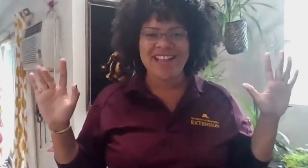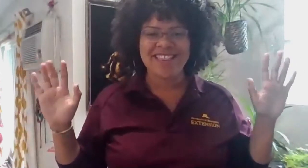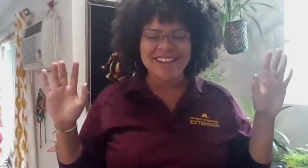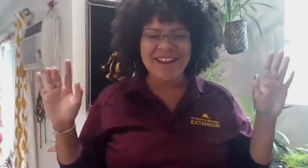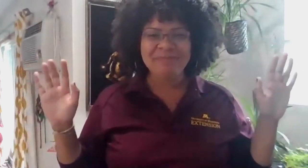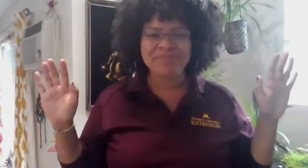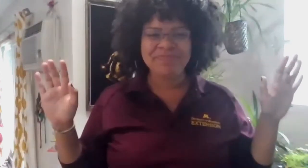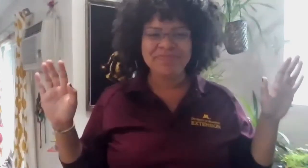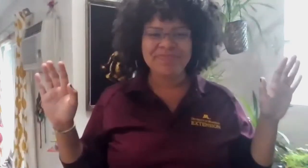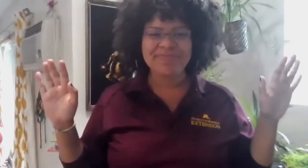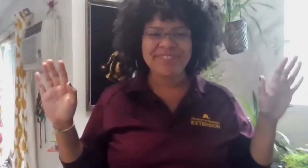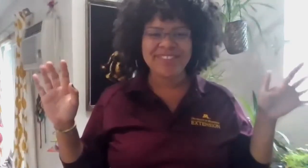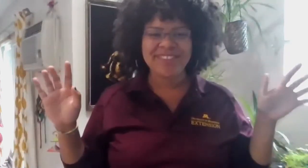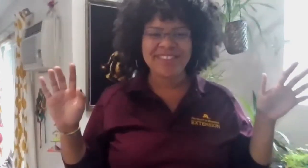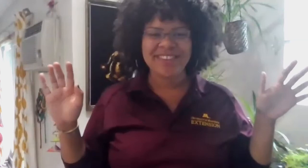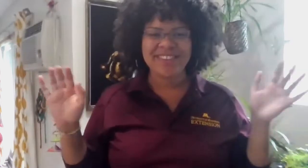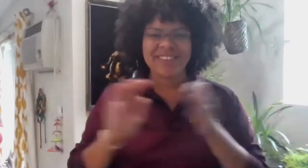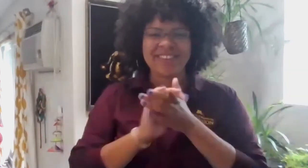hands today. Hi.